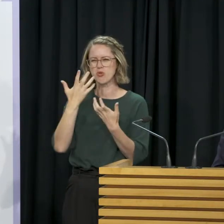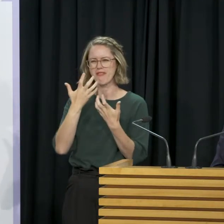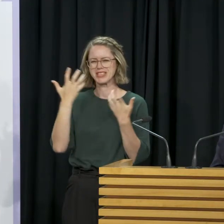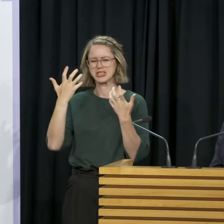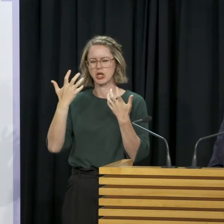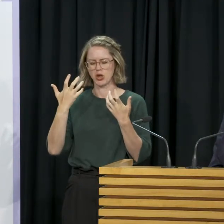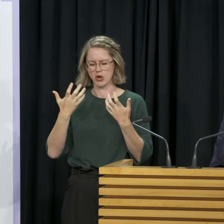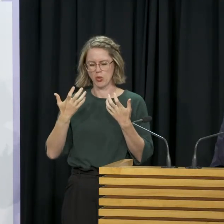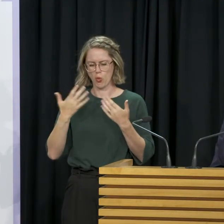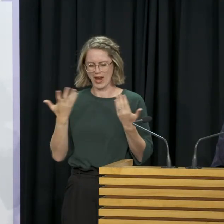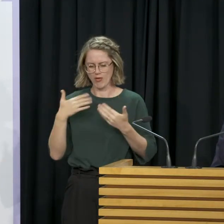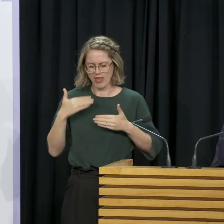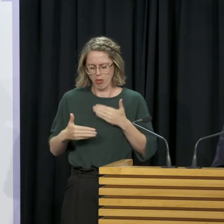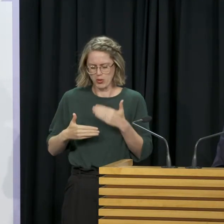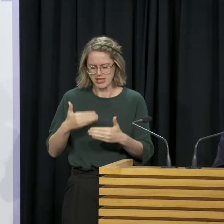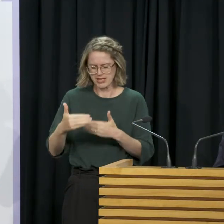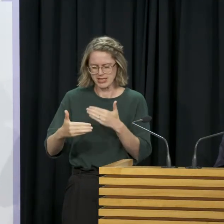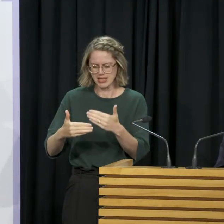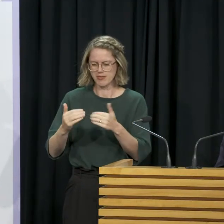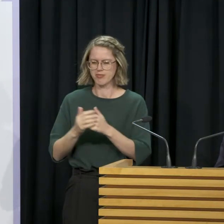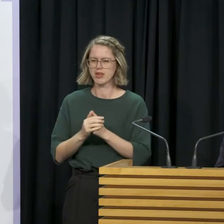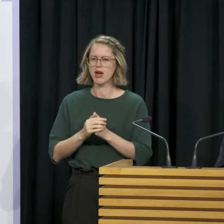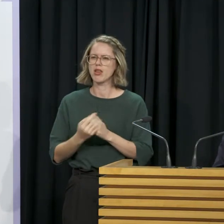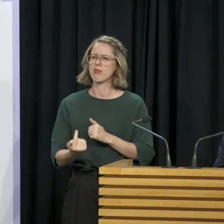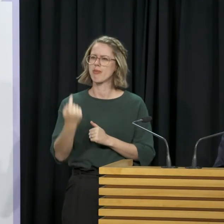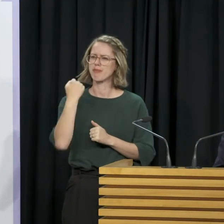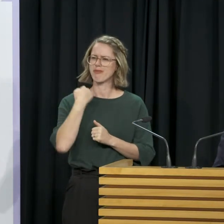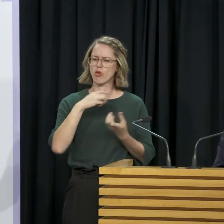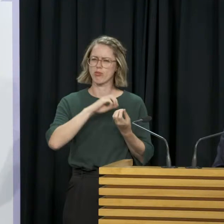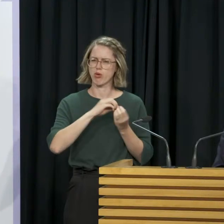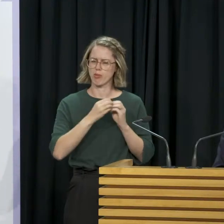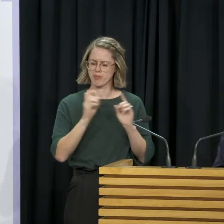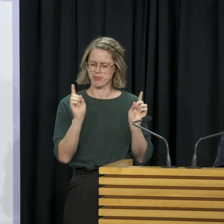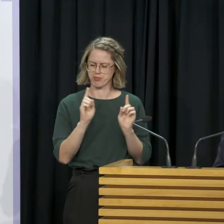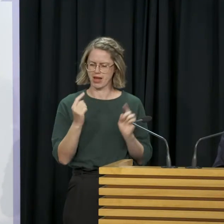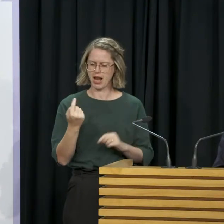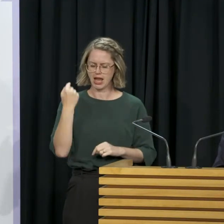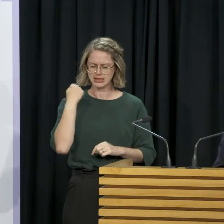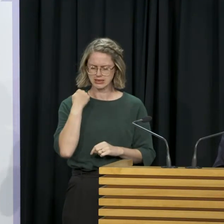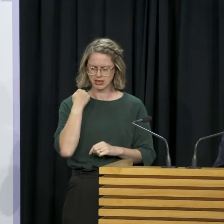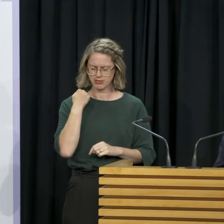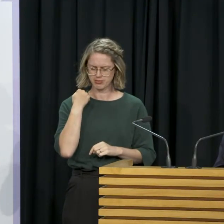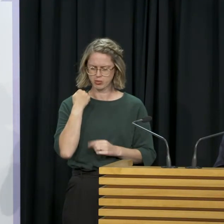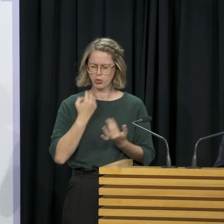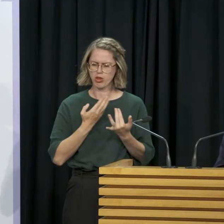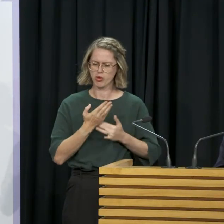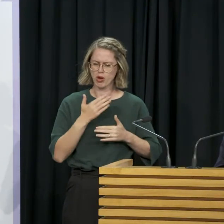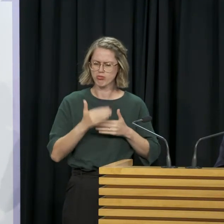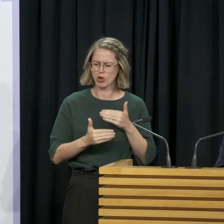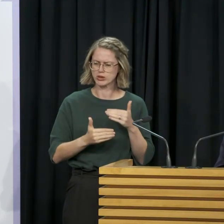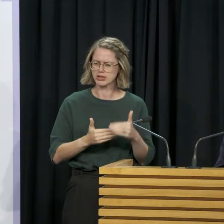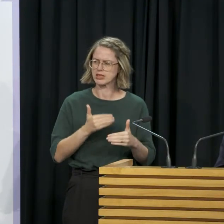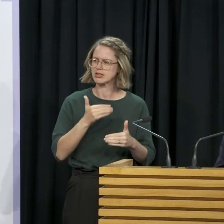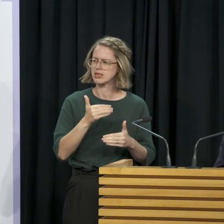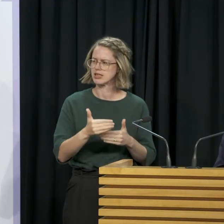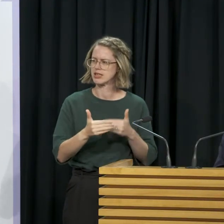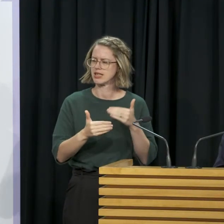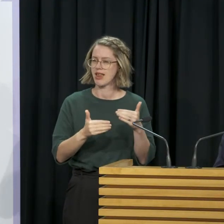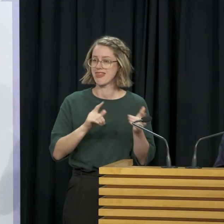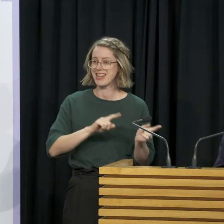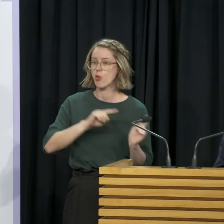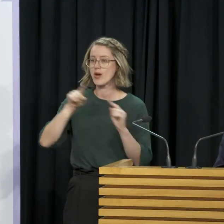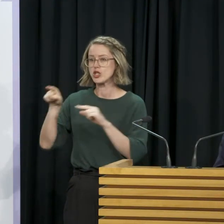are, but what I can give you is what the problem was for us before. Last time, of course, we were partway through a process while it was at